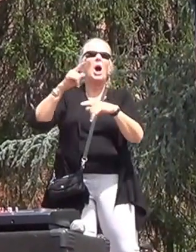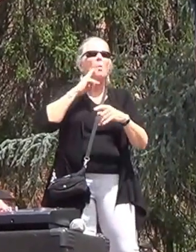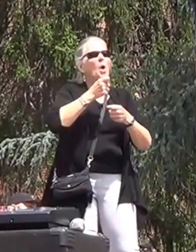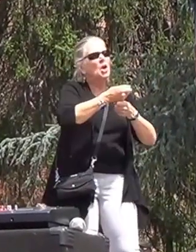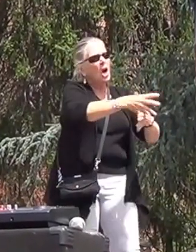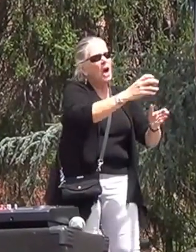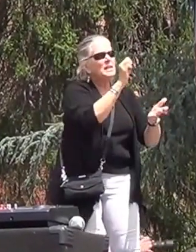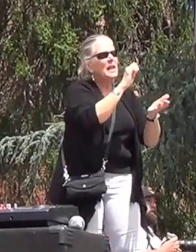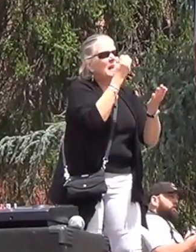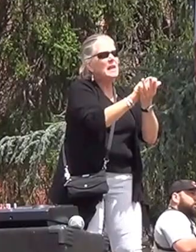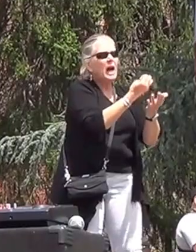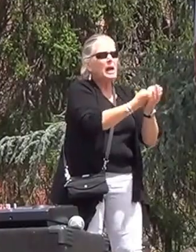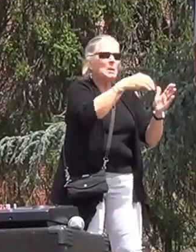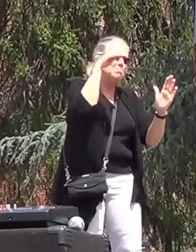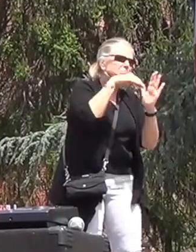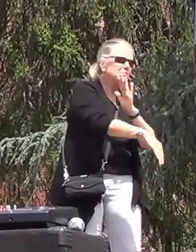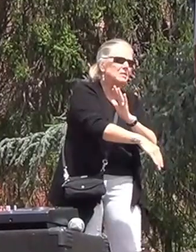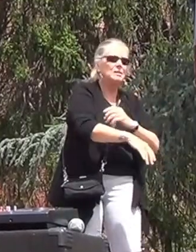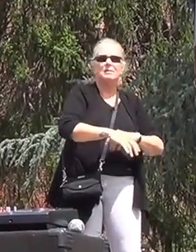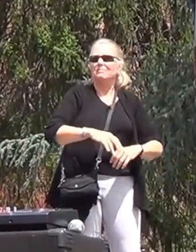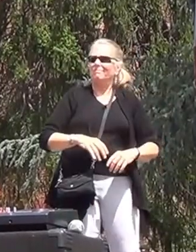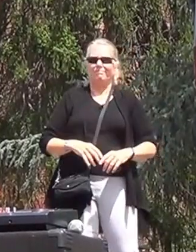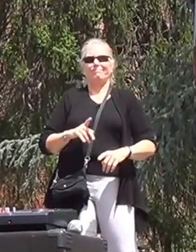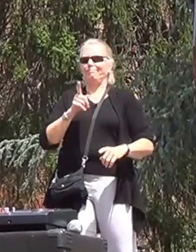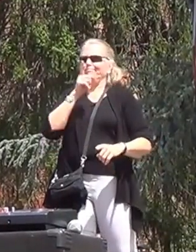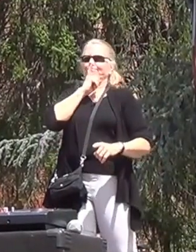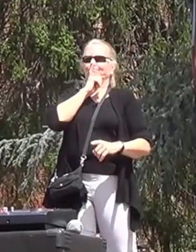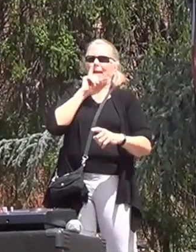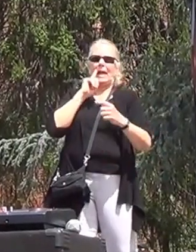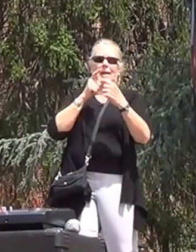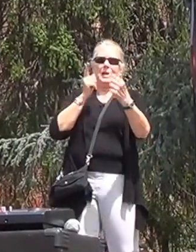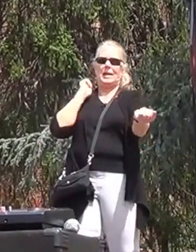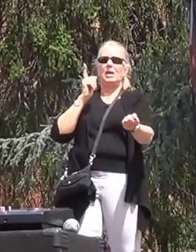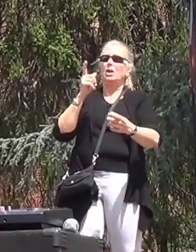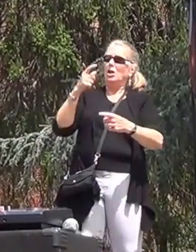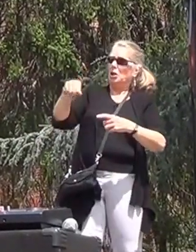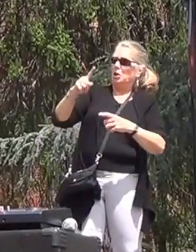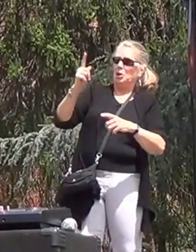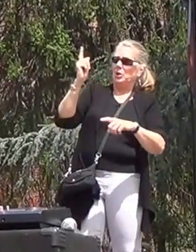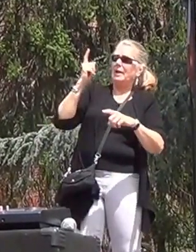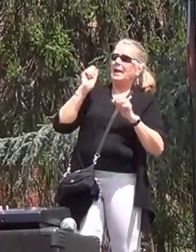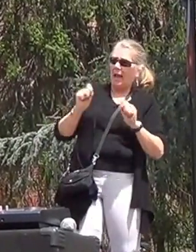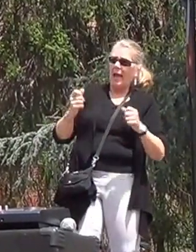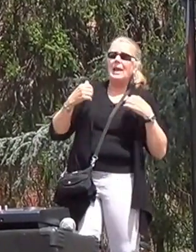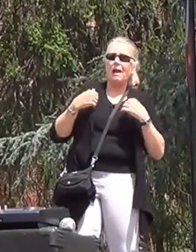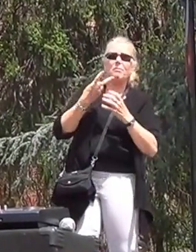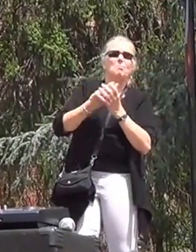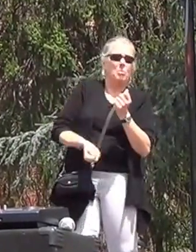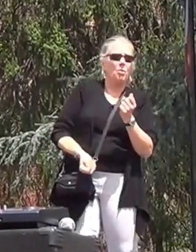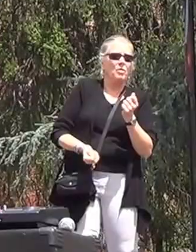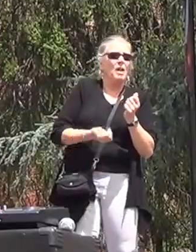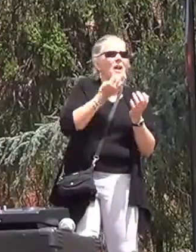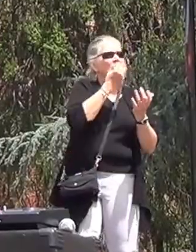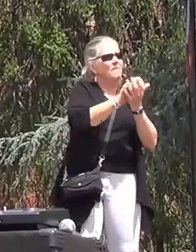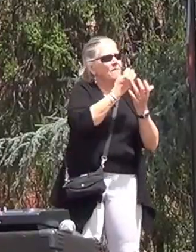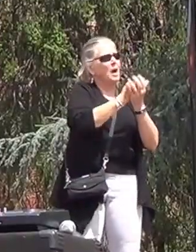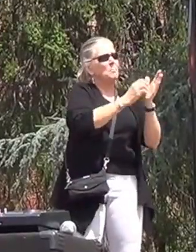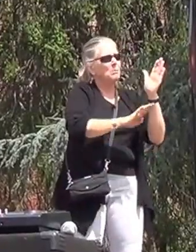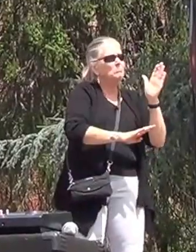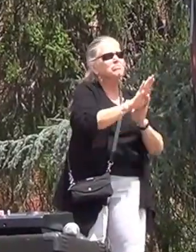economy. But I would say to those people that we can have both.